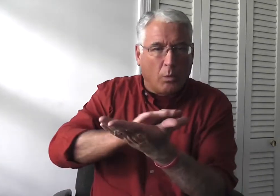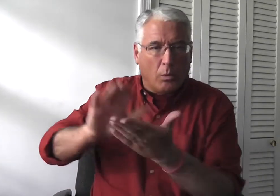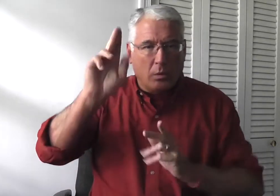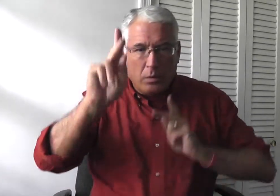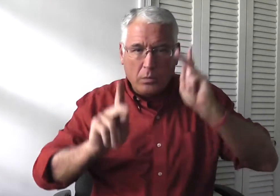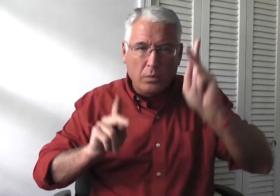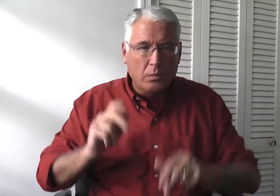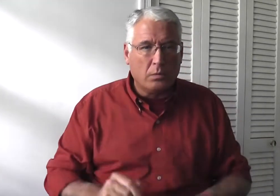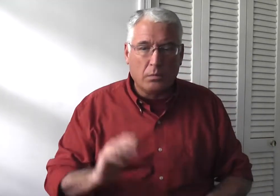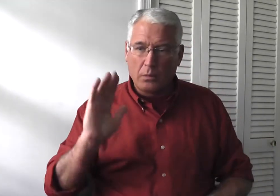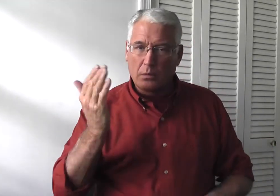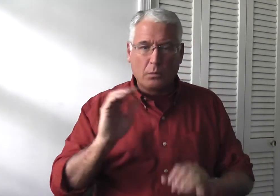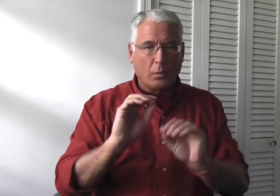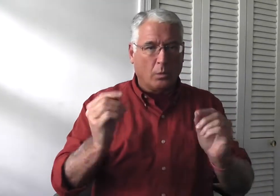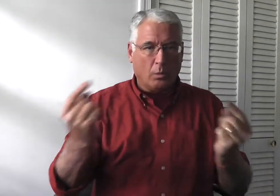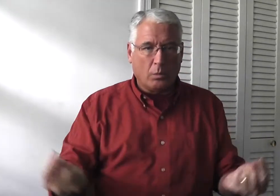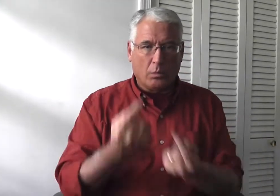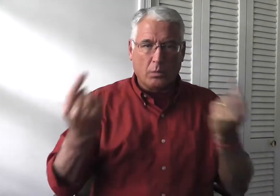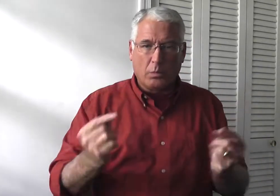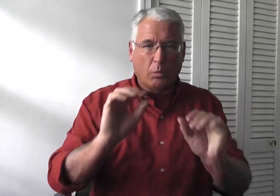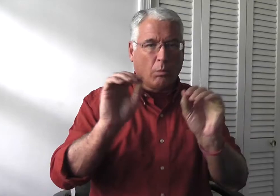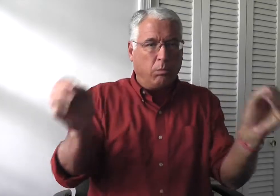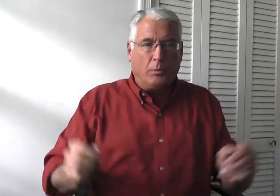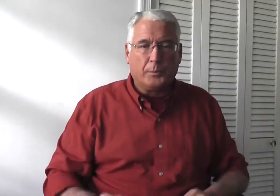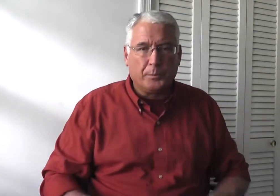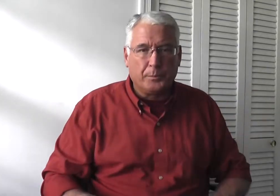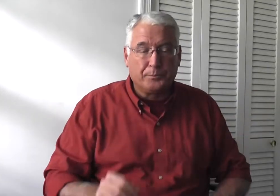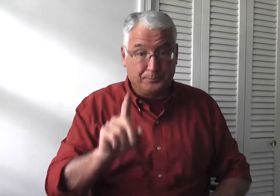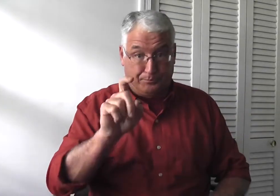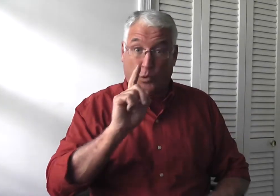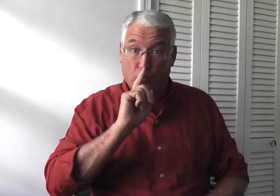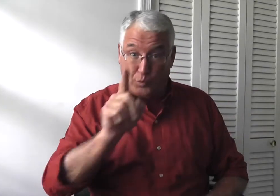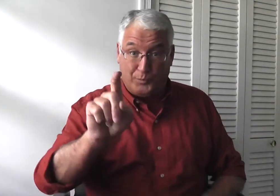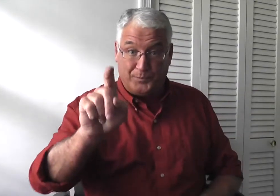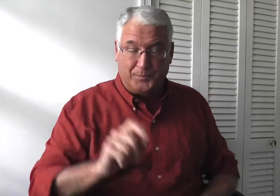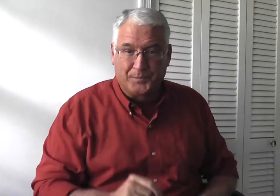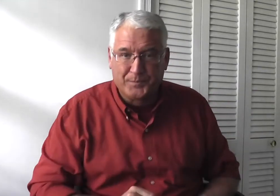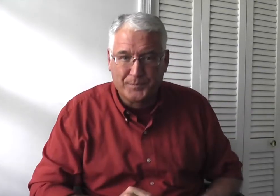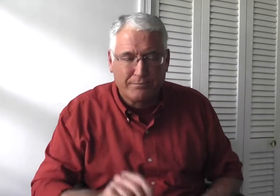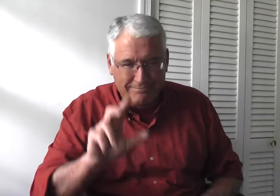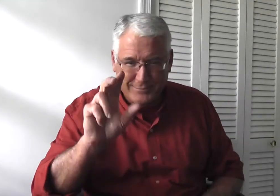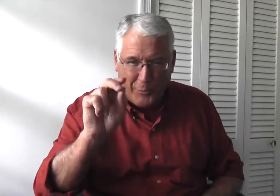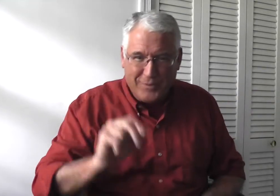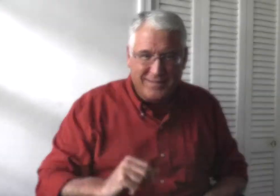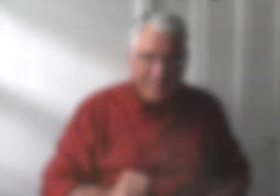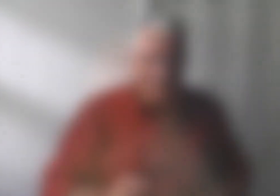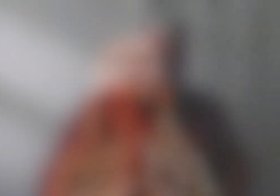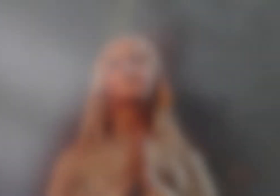so holy. Wow, they seem without sin. Is that true? No.